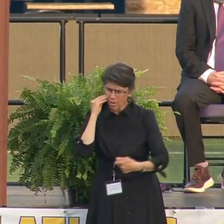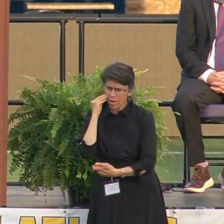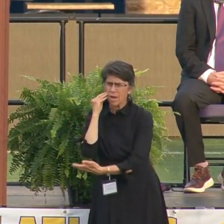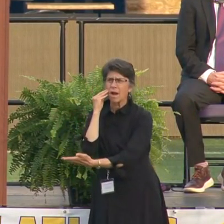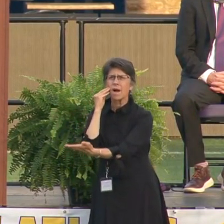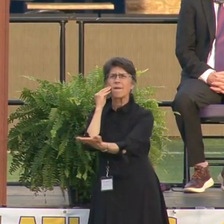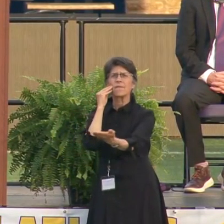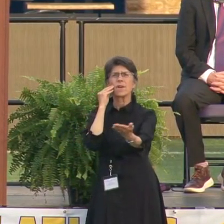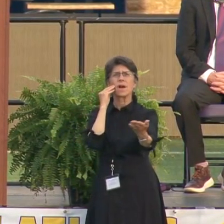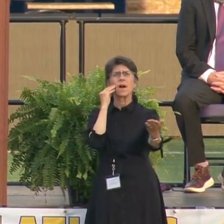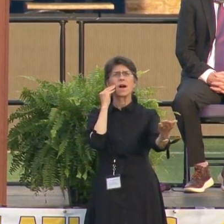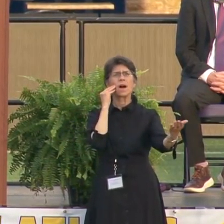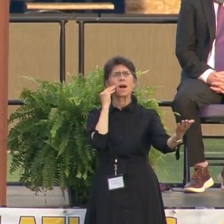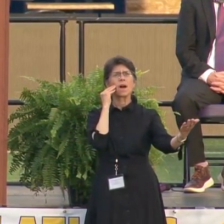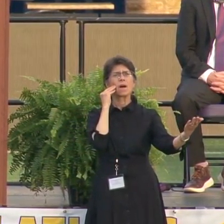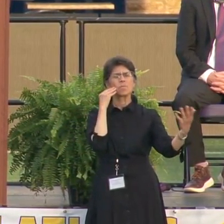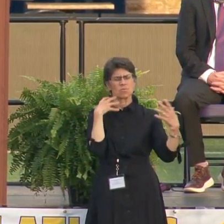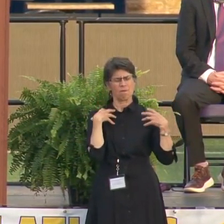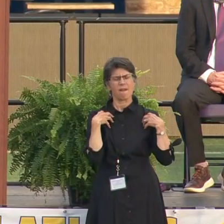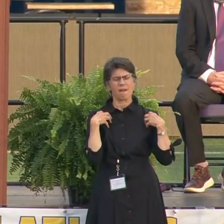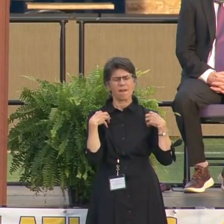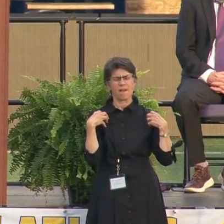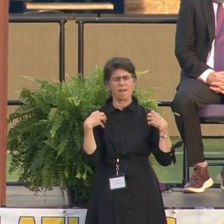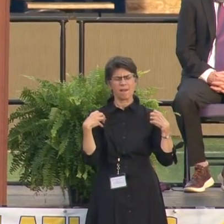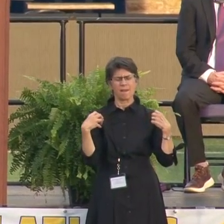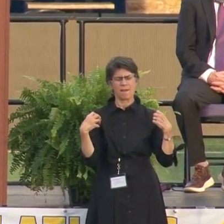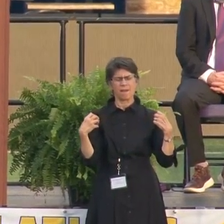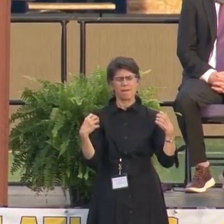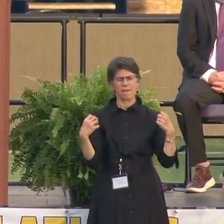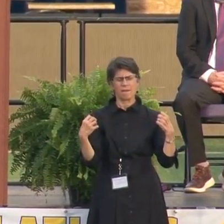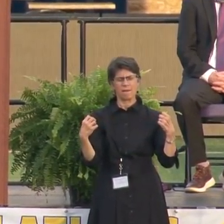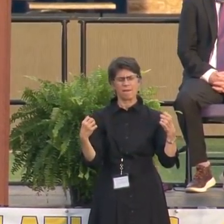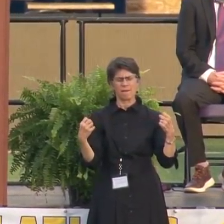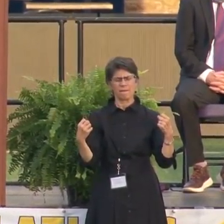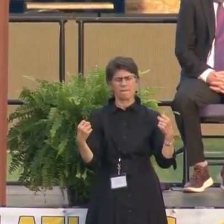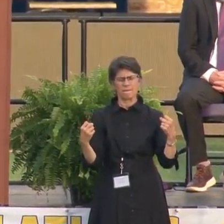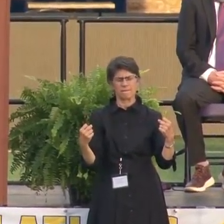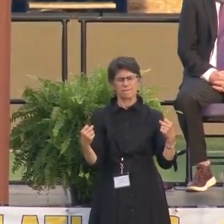home of the brave?